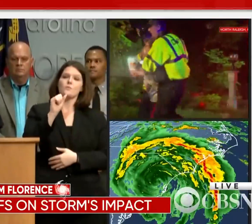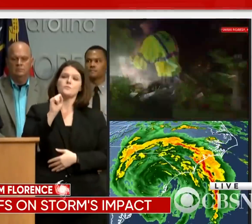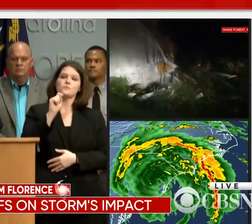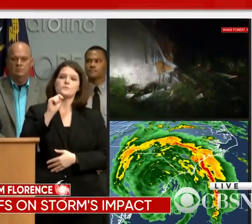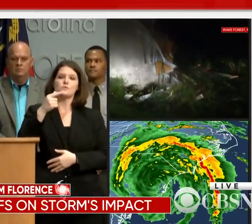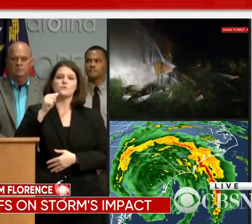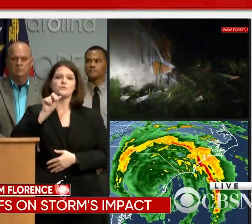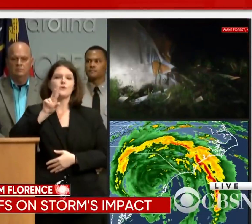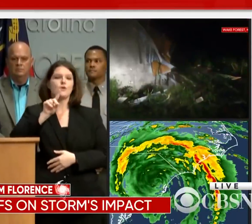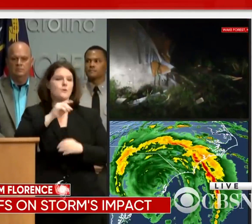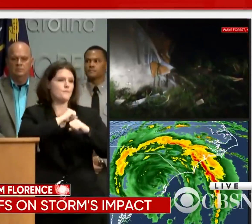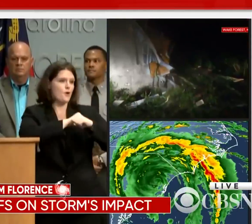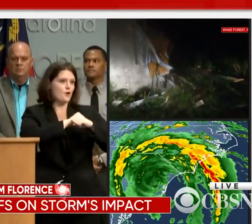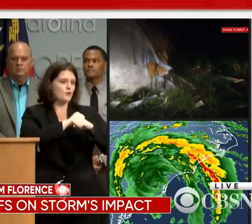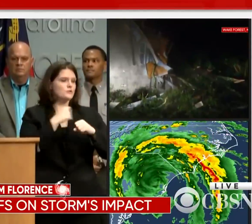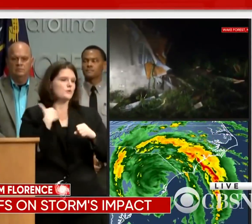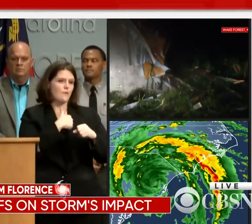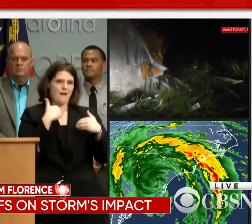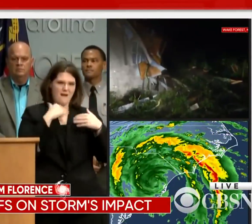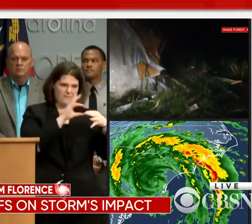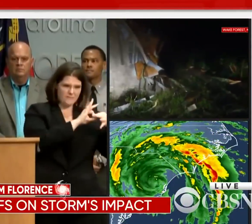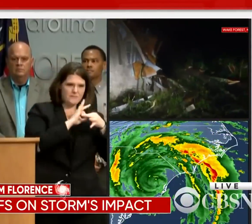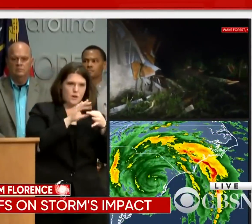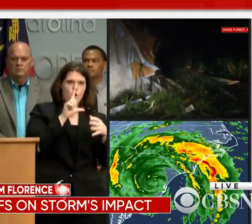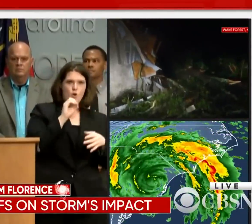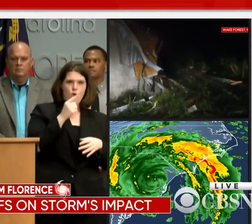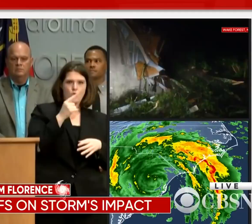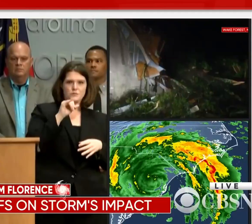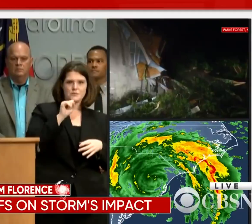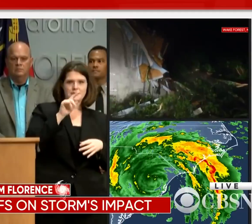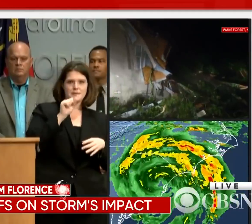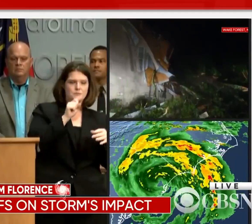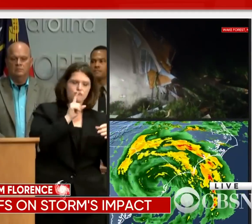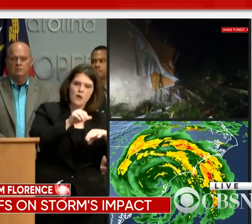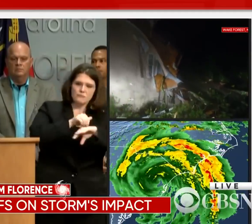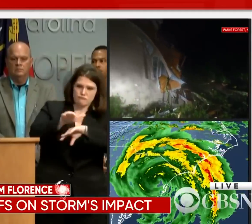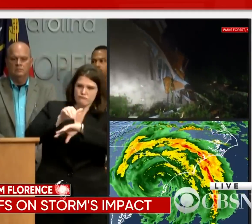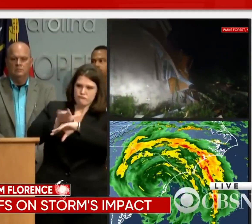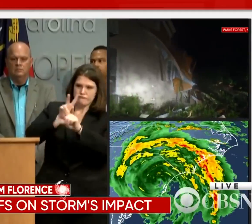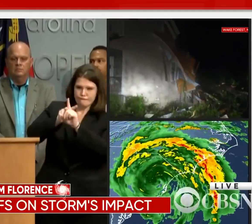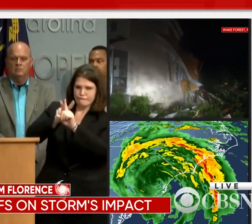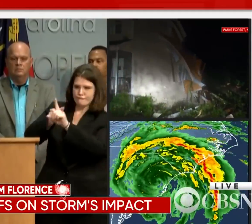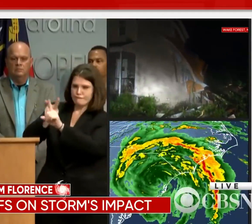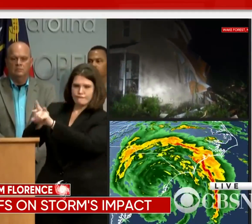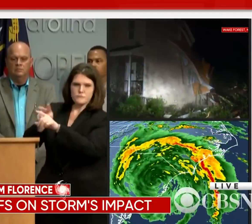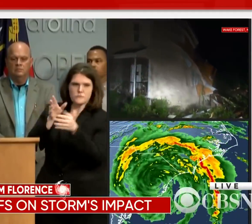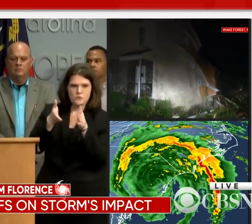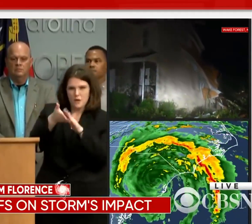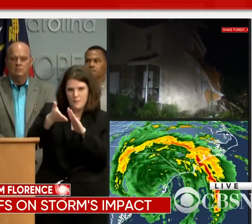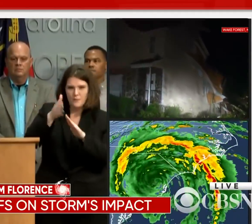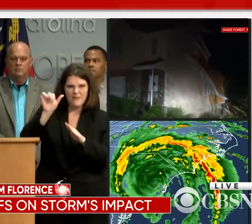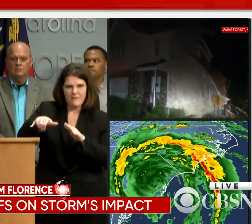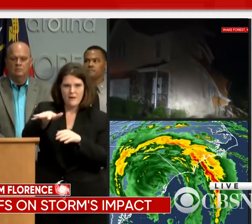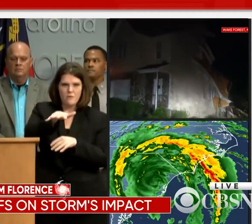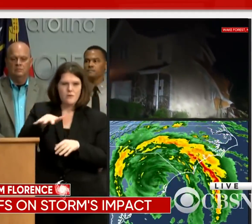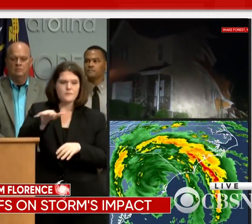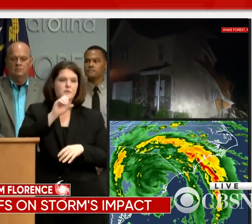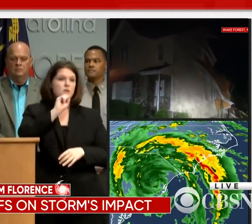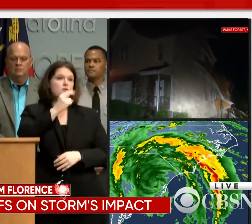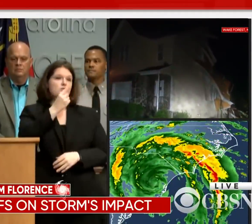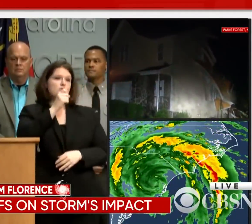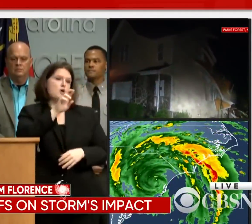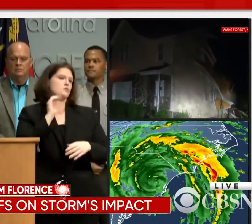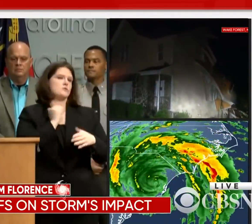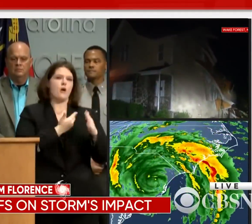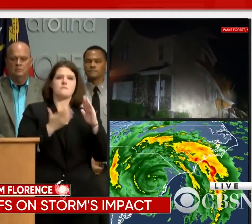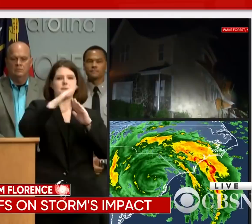our logistics teams really pushing those commodities out hard. Shelter operations continue to be a top priority for us, and we always